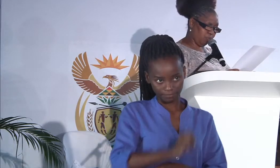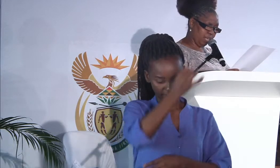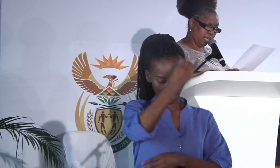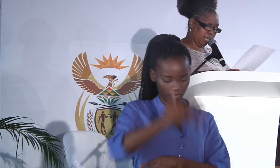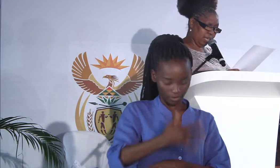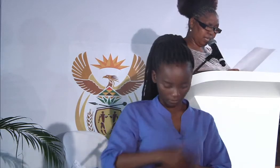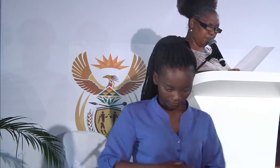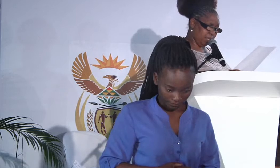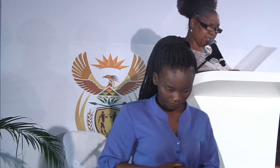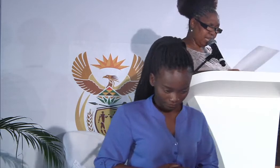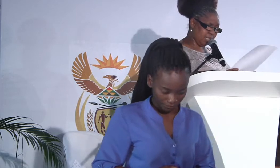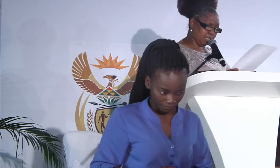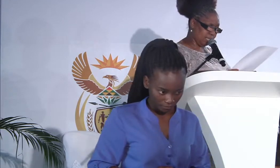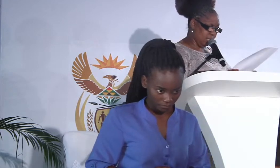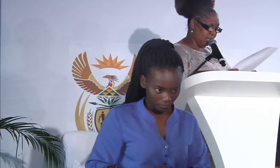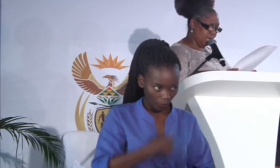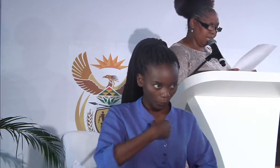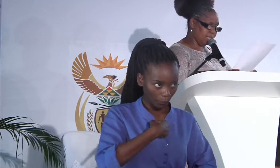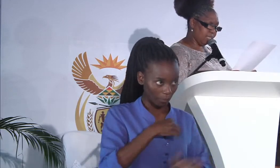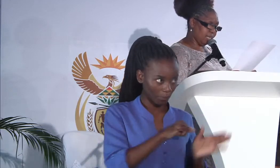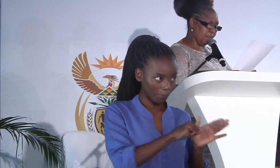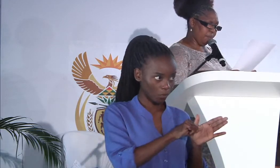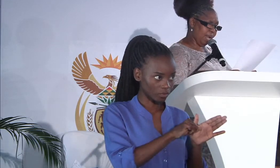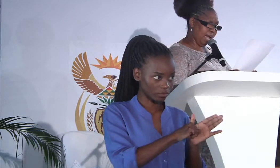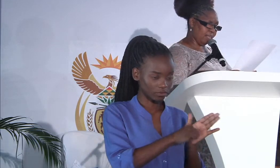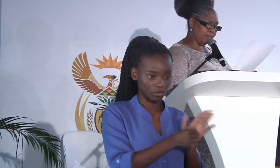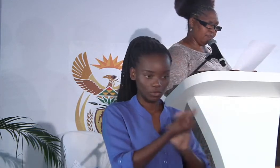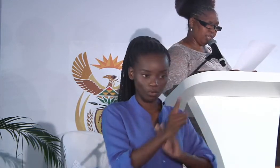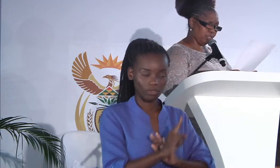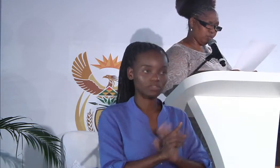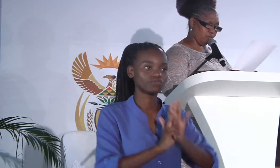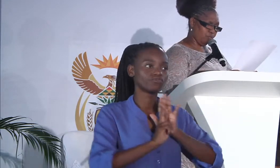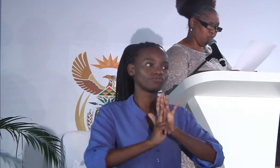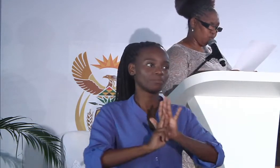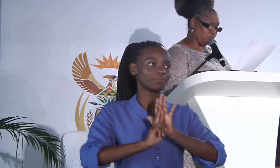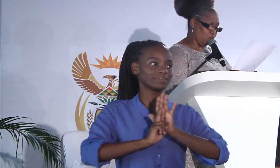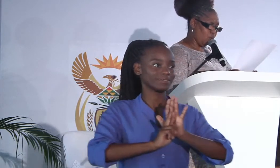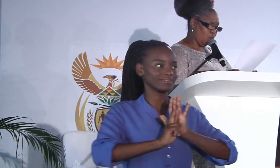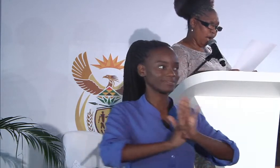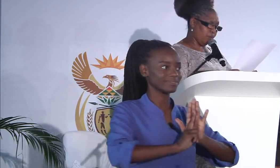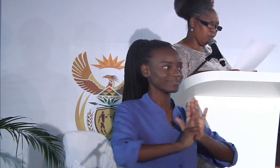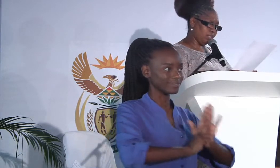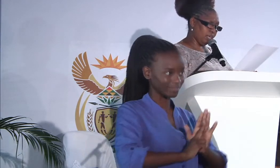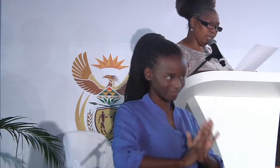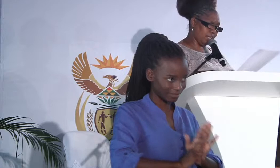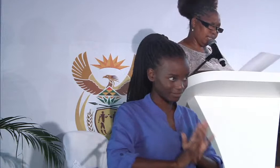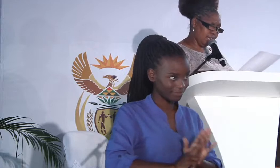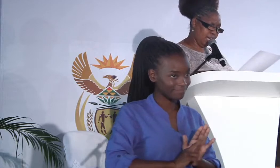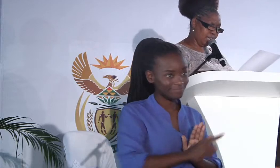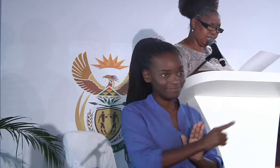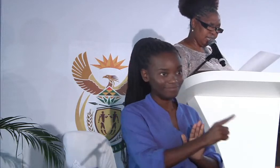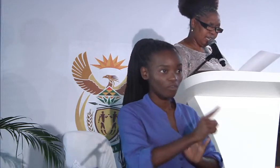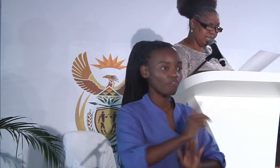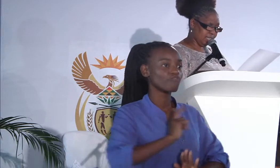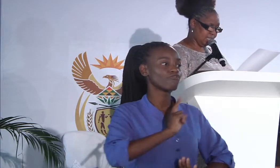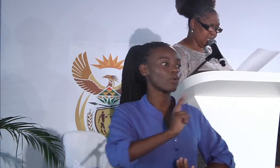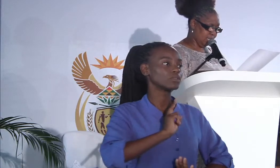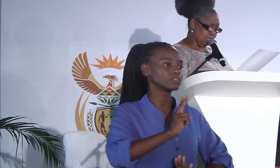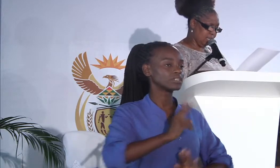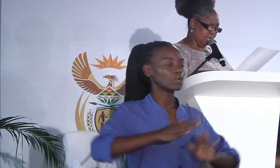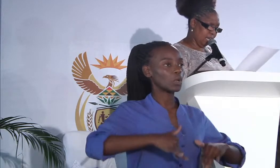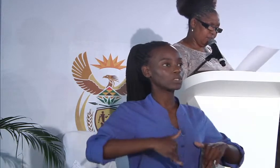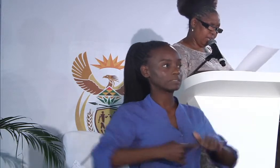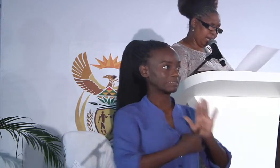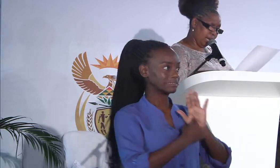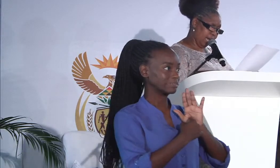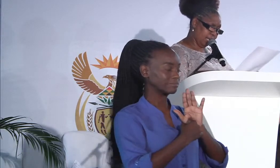we represent and imply the voices of those who are not readily heard and seen.